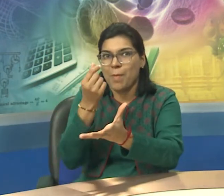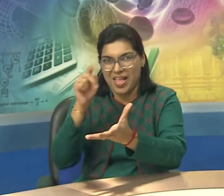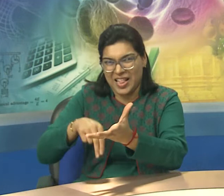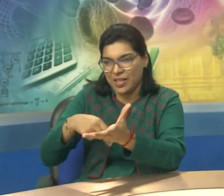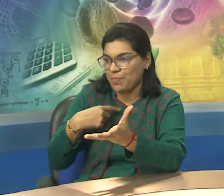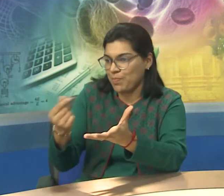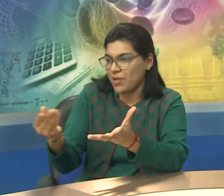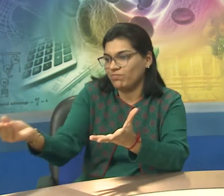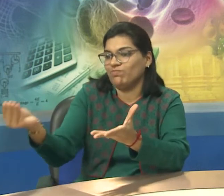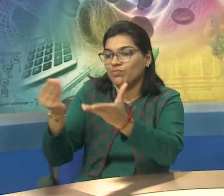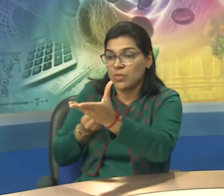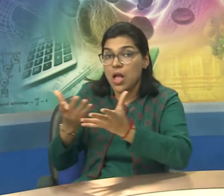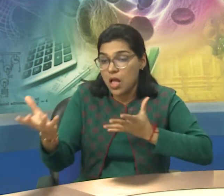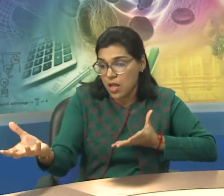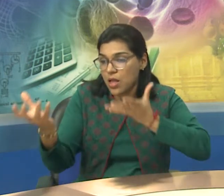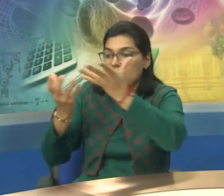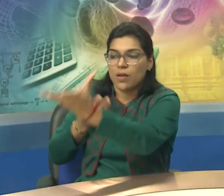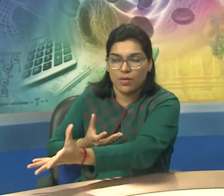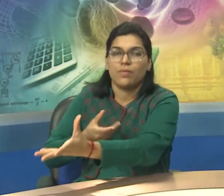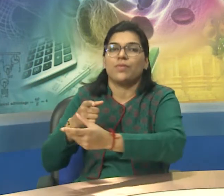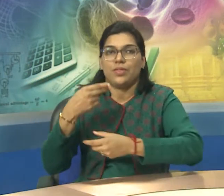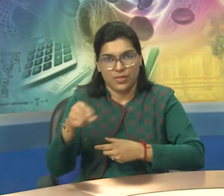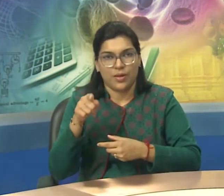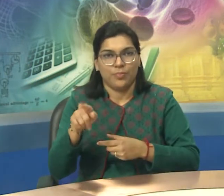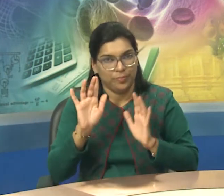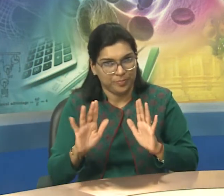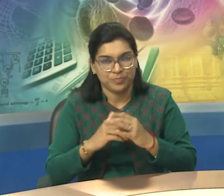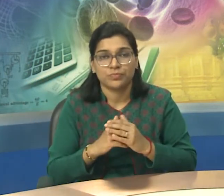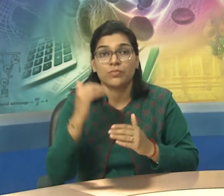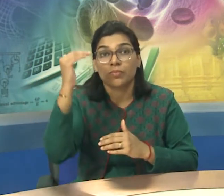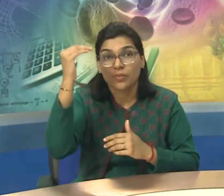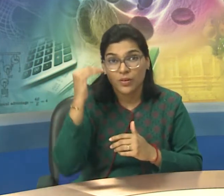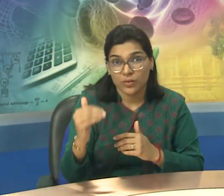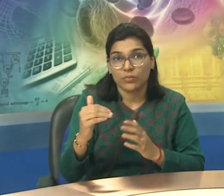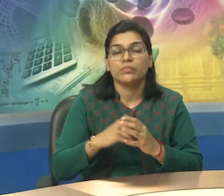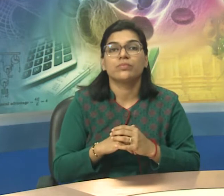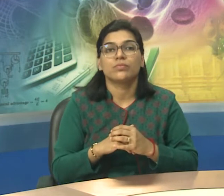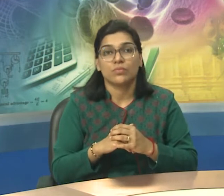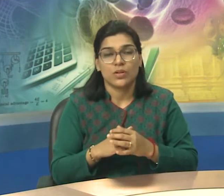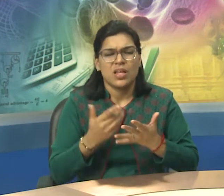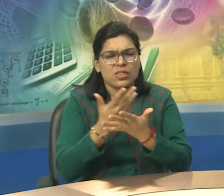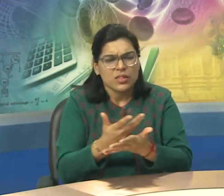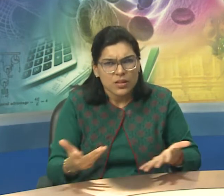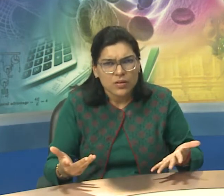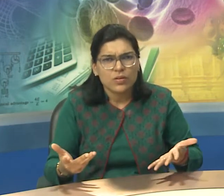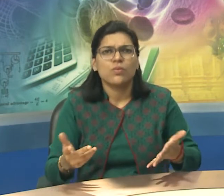often involves the transfer of assets from customers to providers.